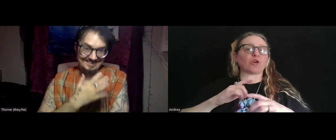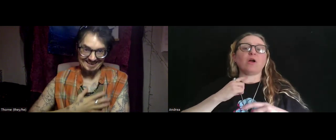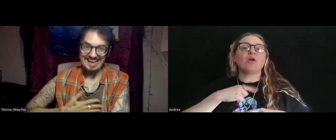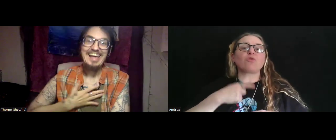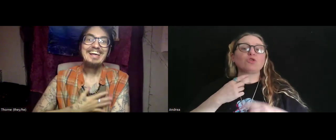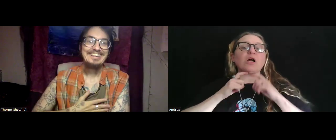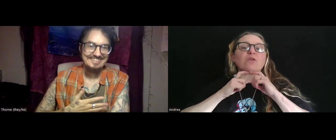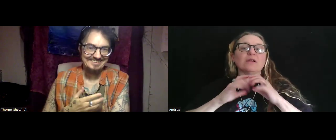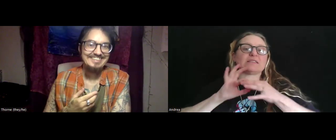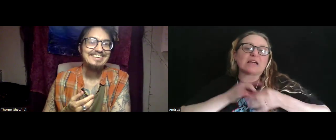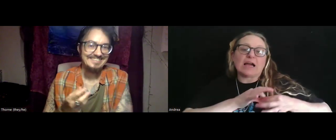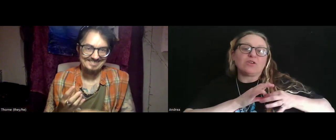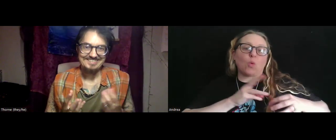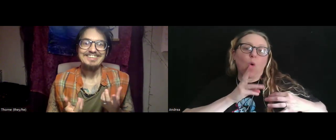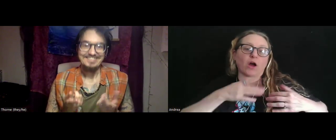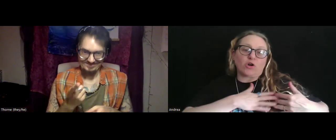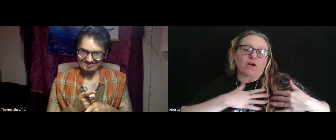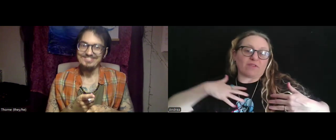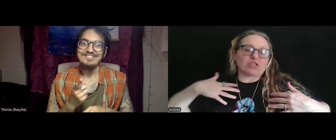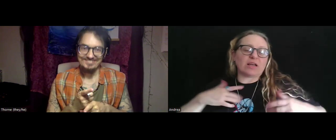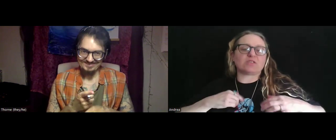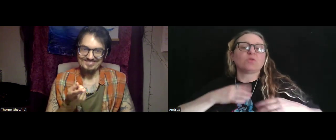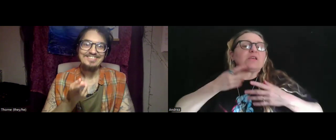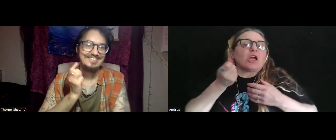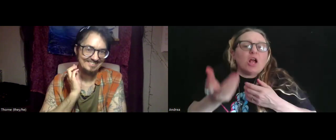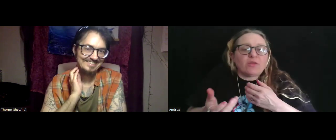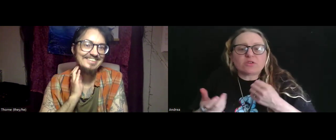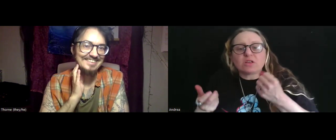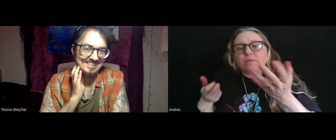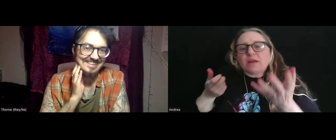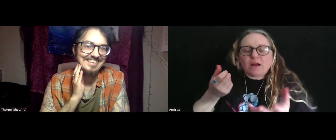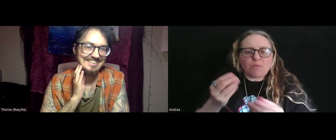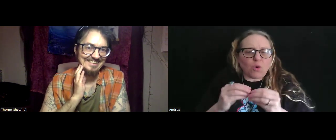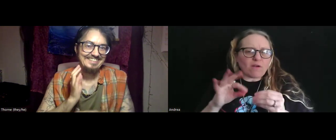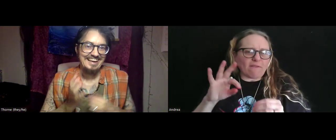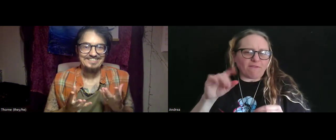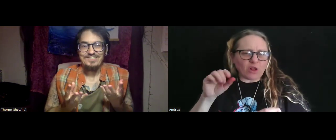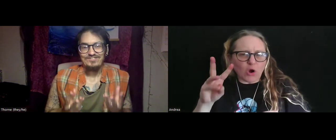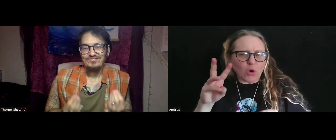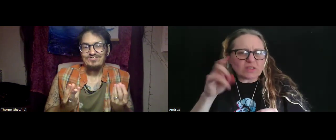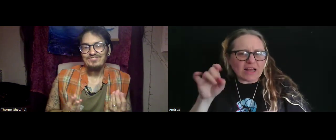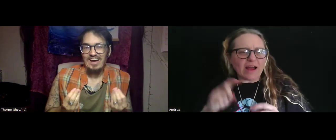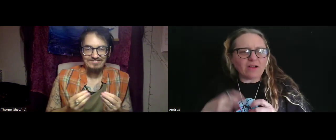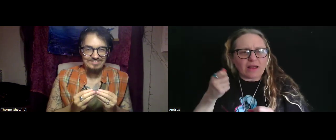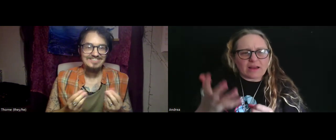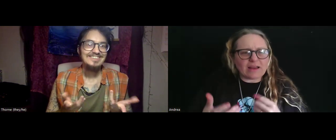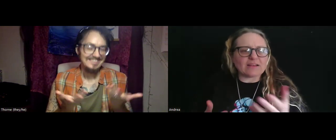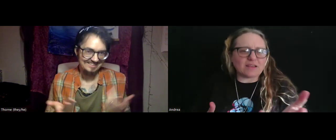your throat chakra is tied to the water of the chest. So it's like there's going to be a more of a flow style, like yes, a